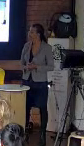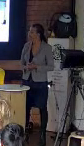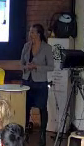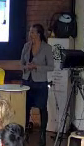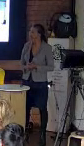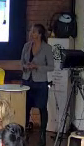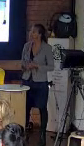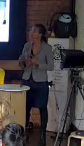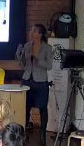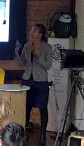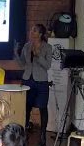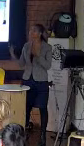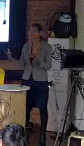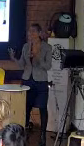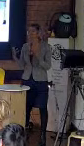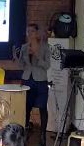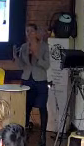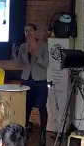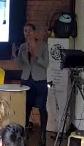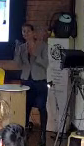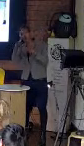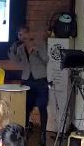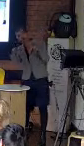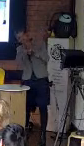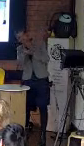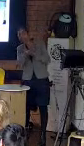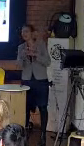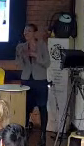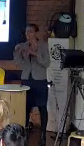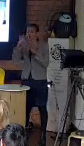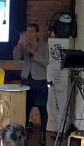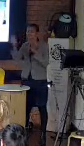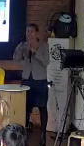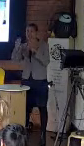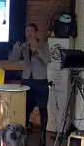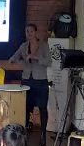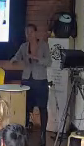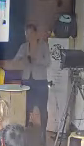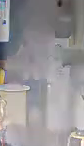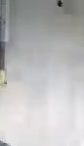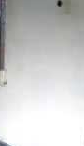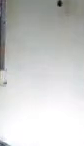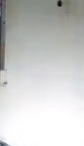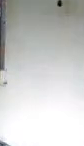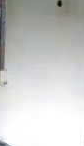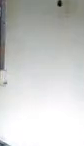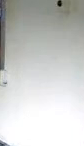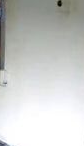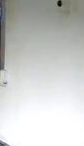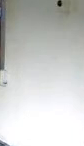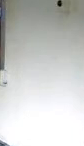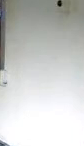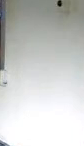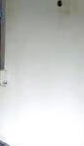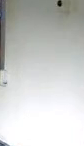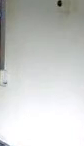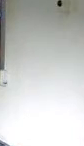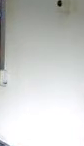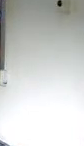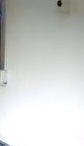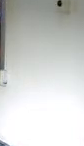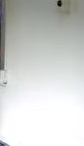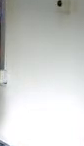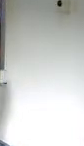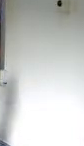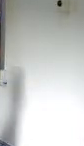So, before you depart online and depart the building, next week there is no talk, but we've scheduled to rebroadcast